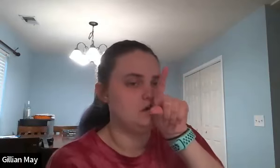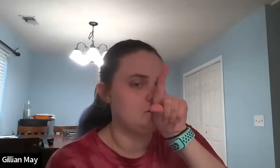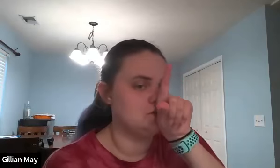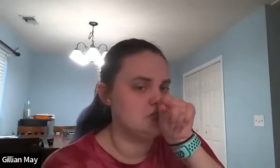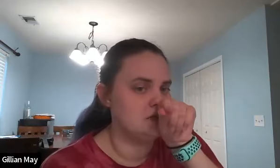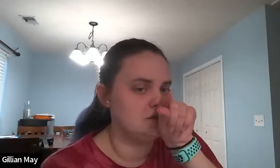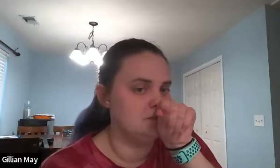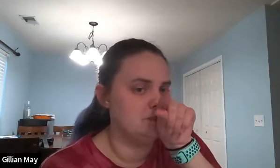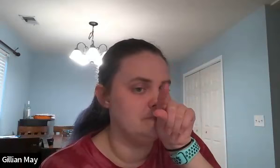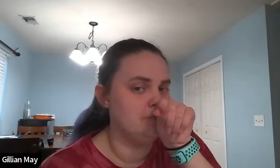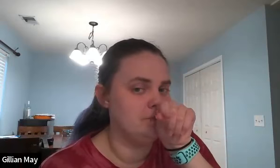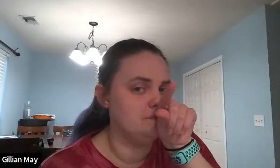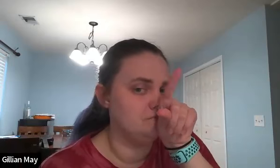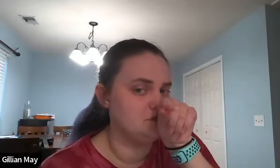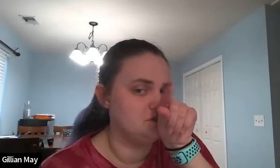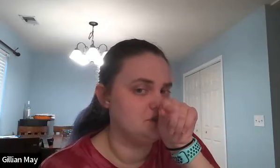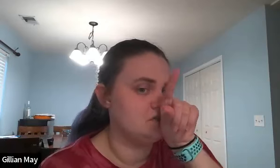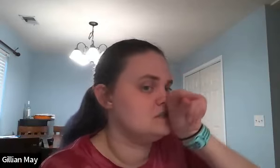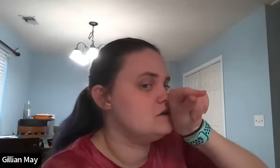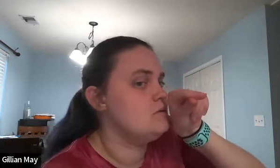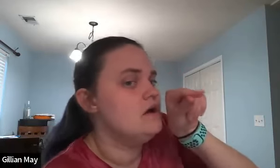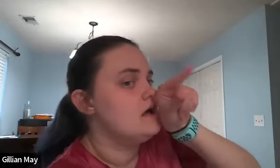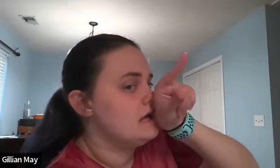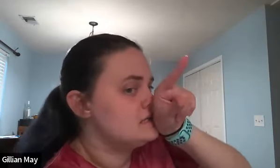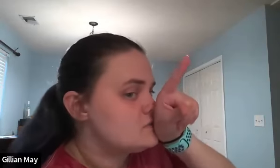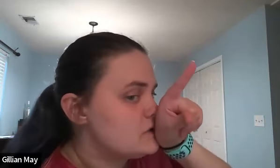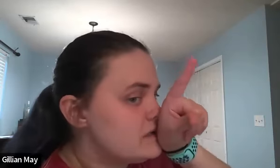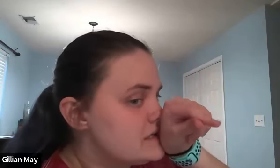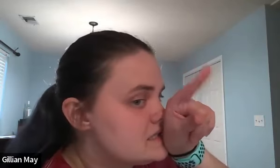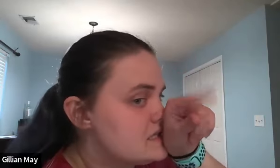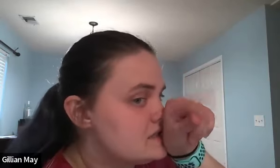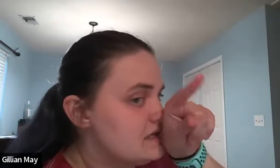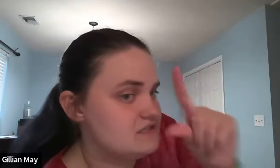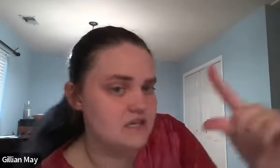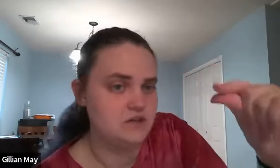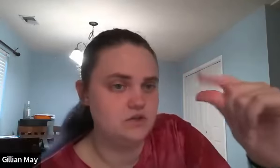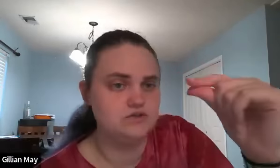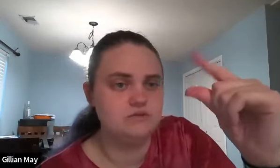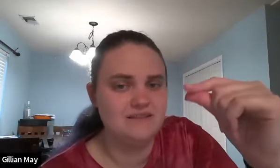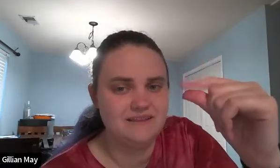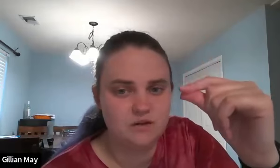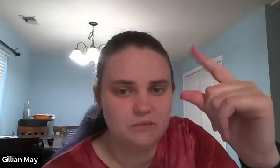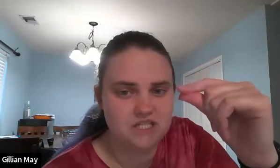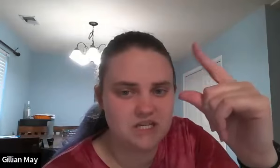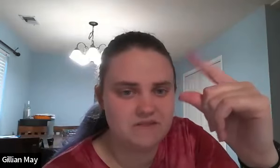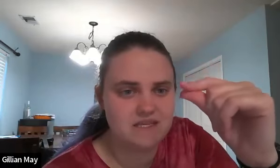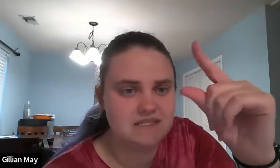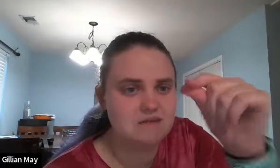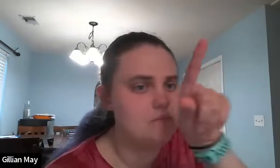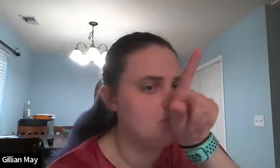go chicken. Chicken. So it's what it is it's like you're doing like the little pinching of this,